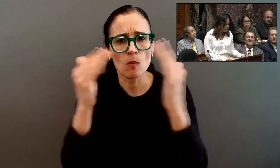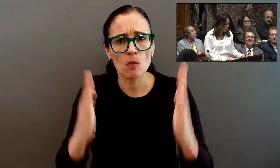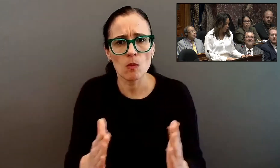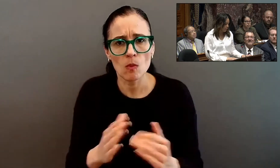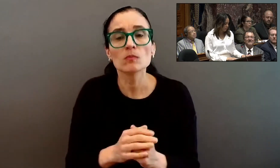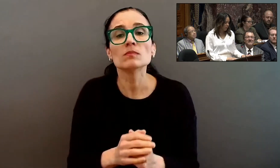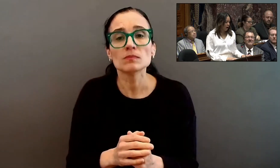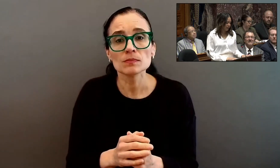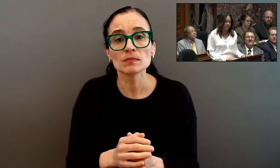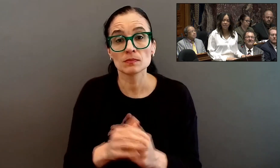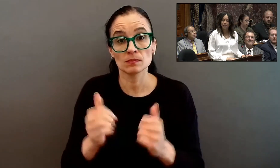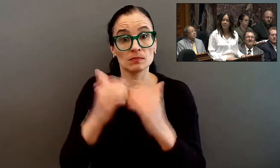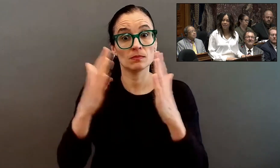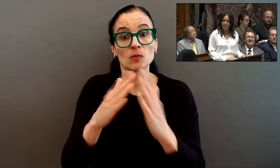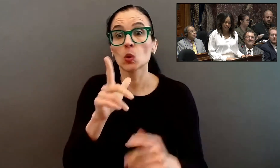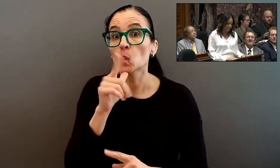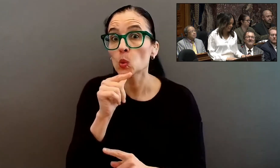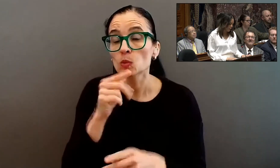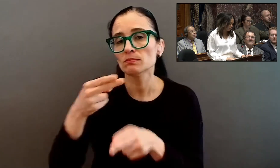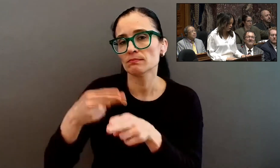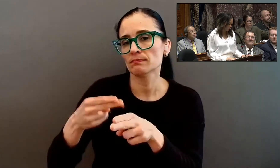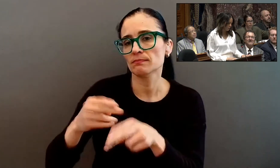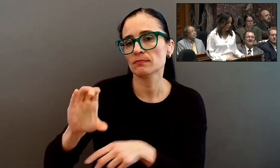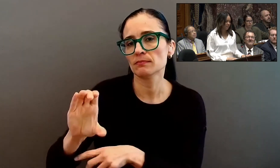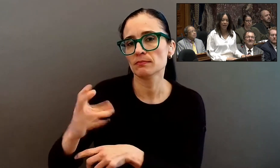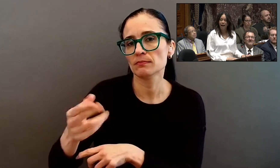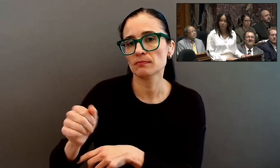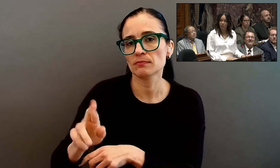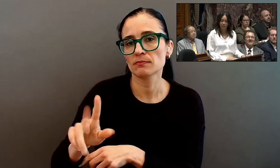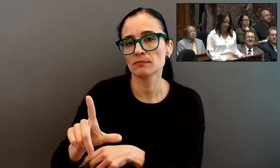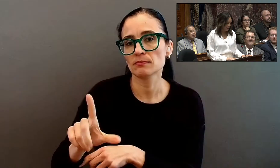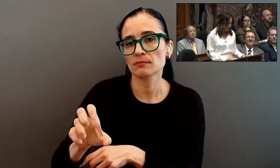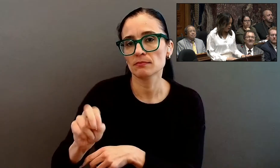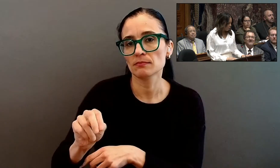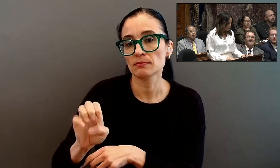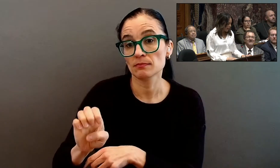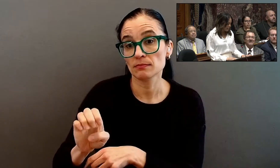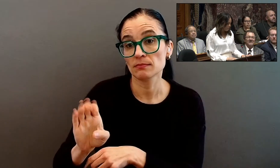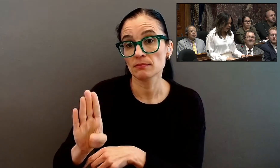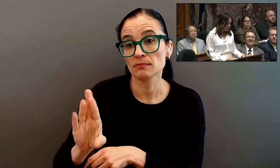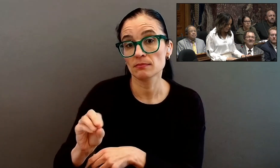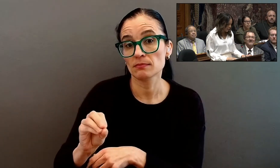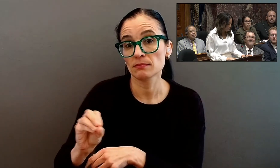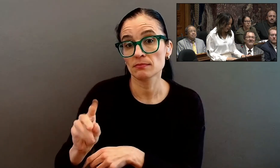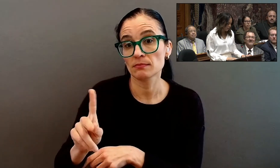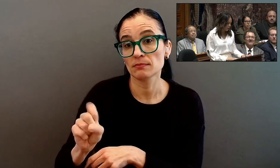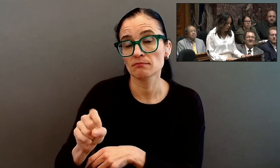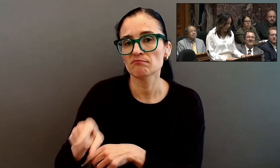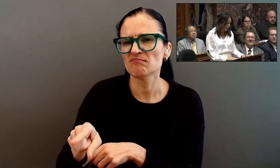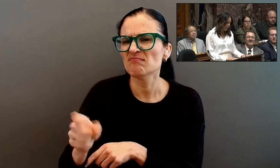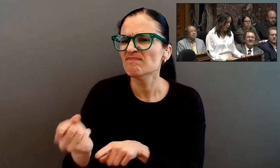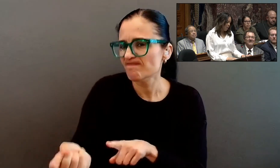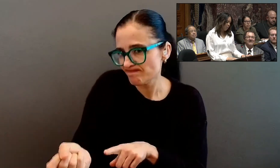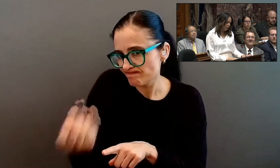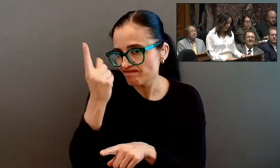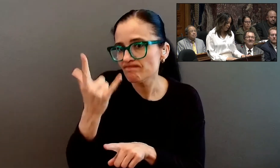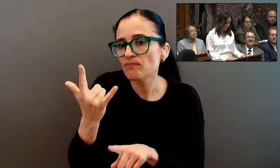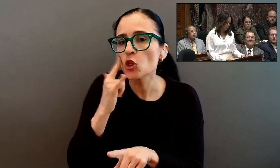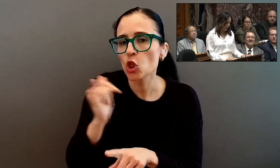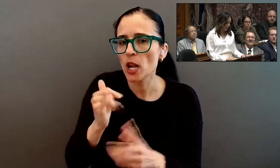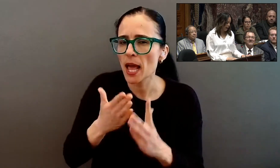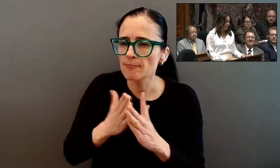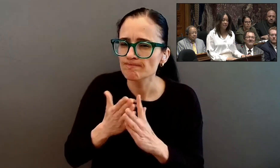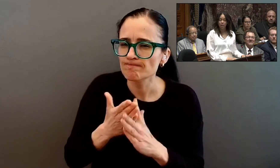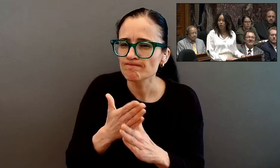it means to live through hard seasons and still choose compassion. Raised by a single mother who carried more than